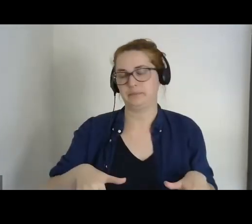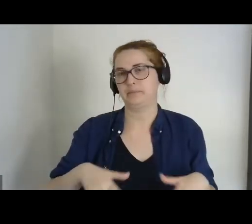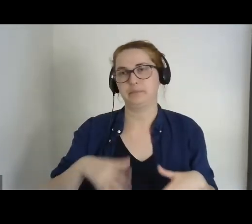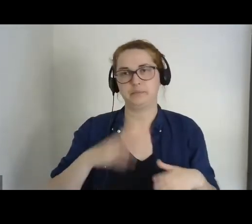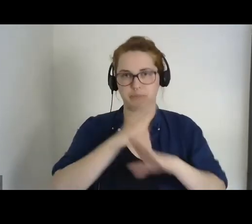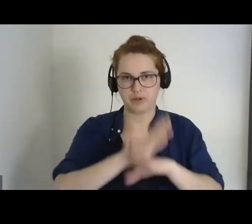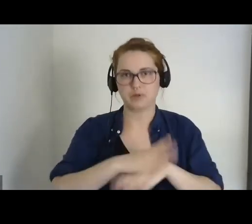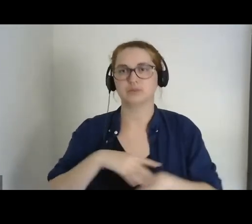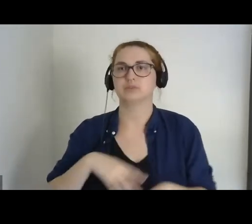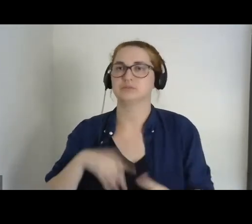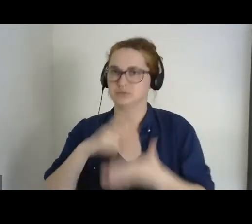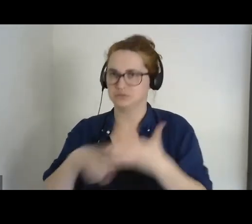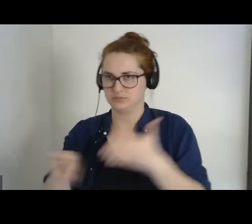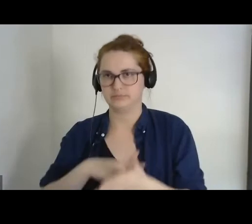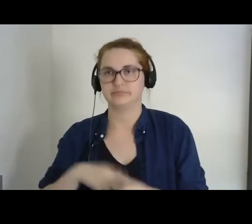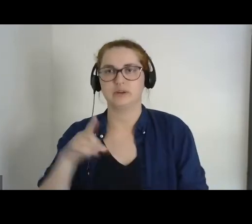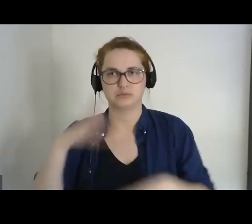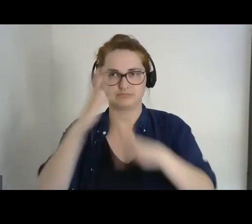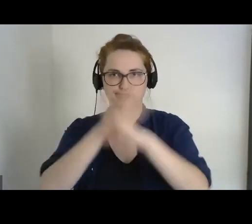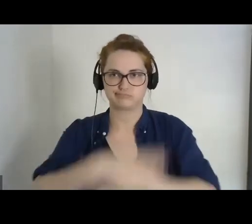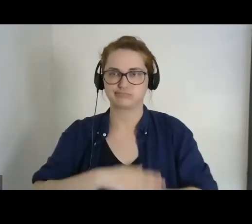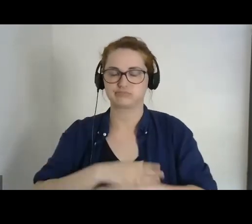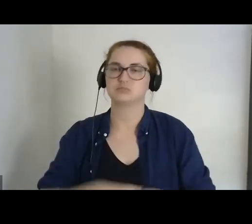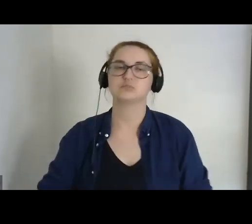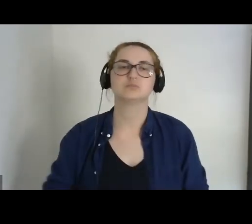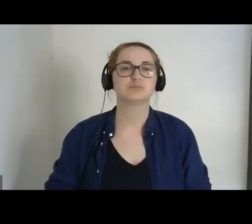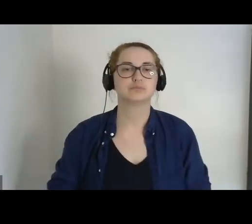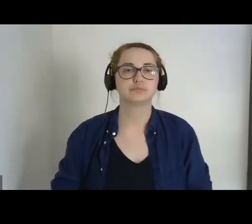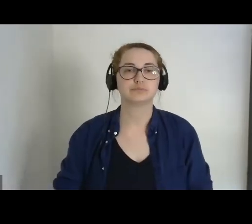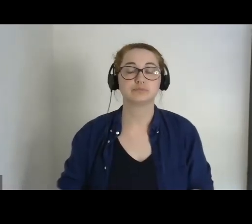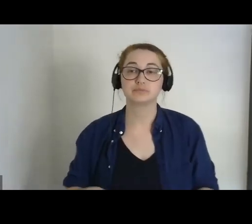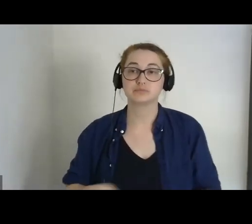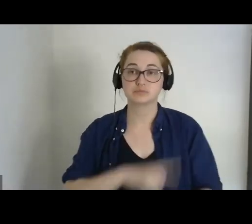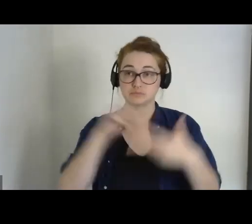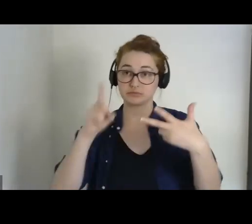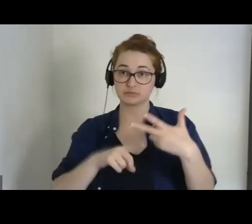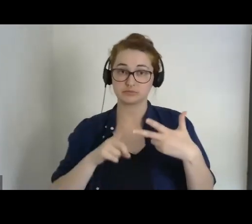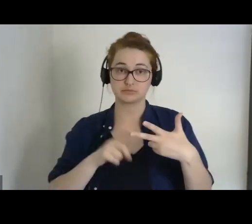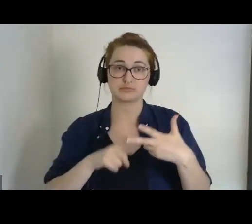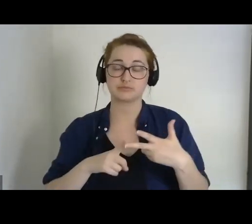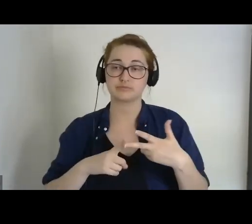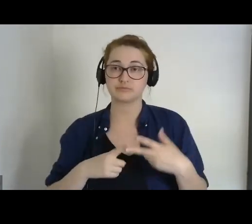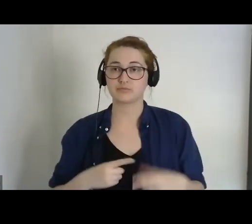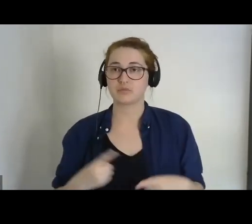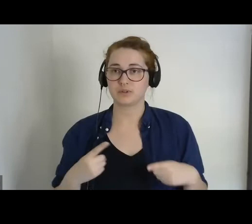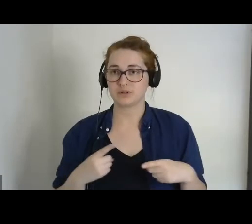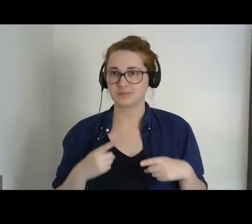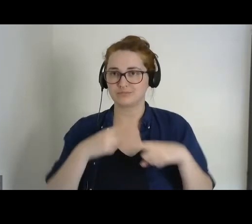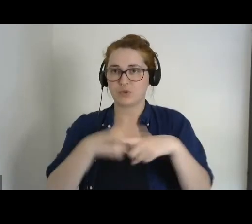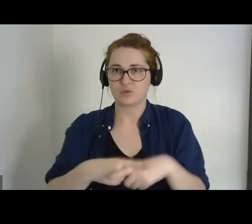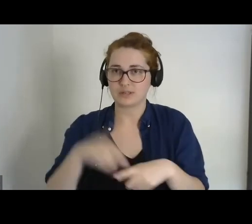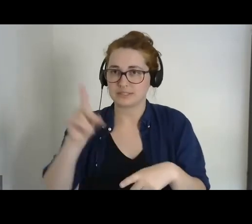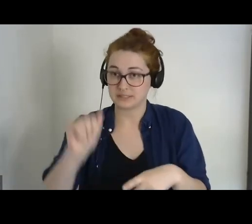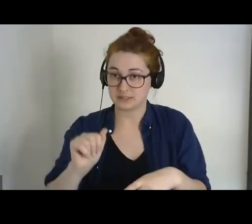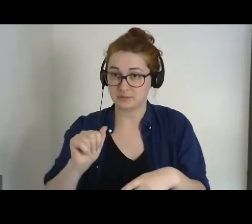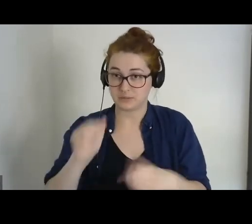with disabilities. And finally, we also take a cross-disability approach. And that means a